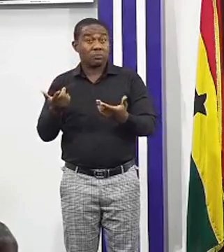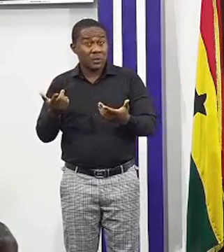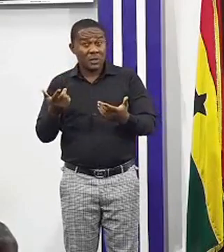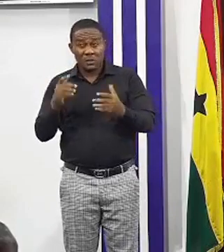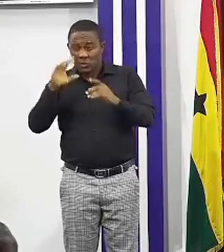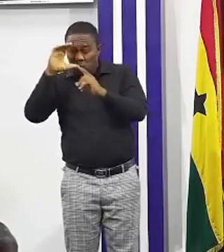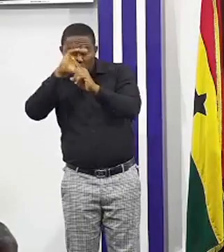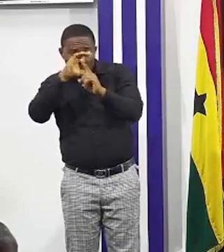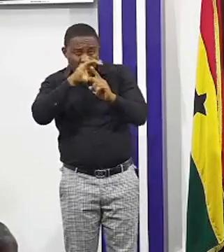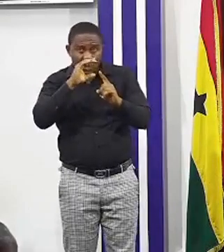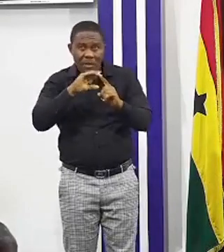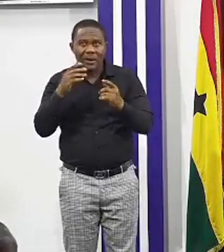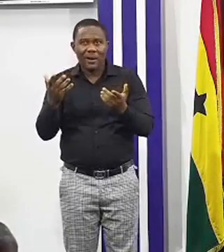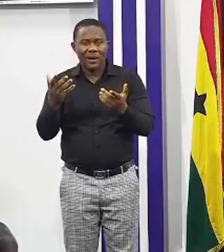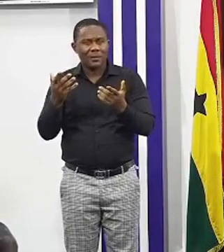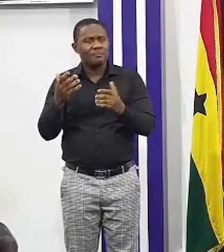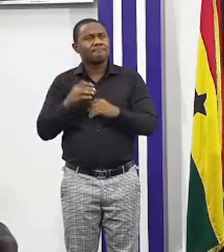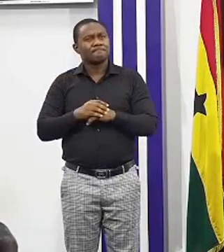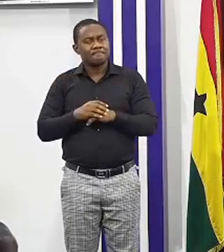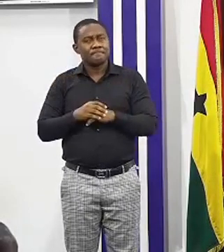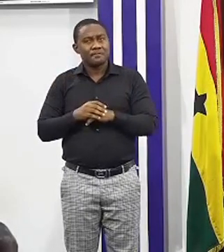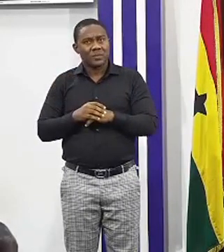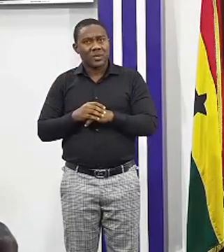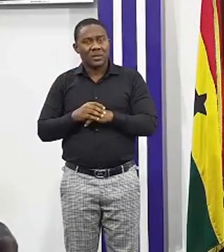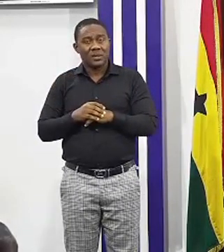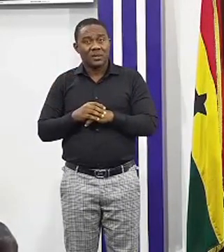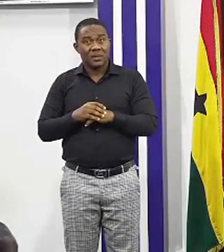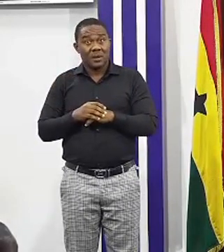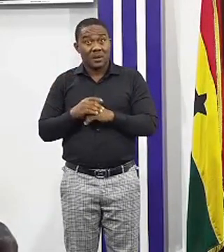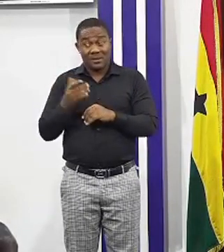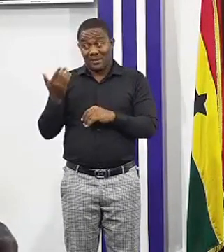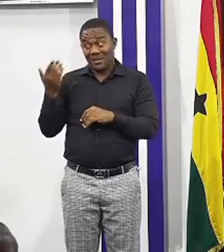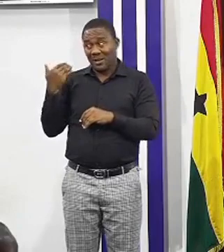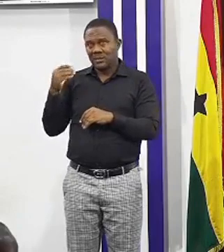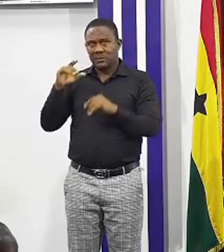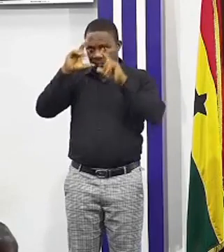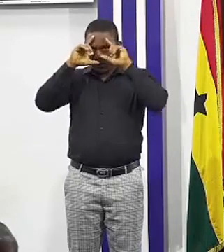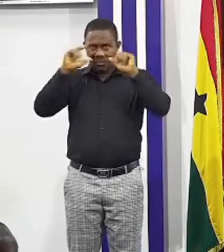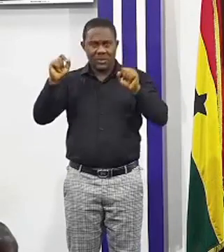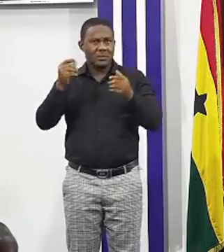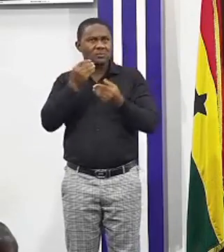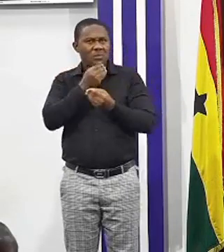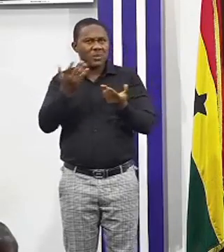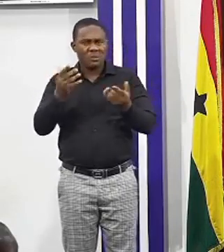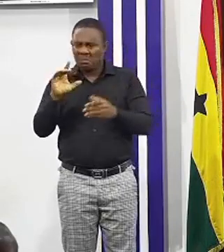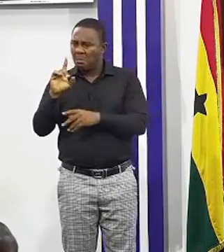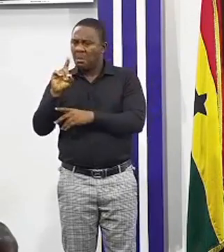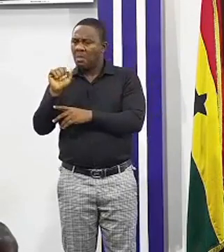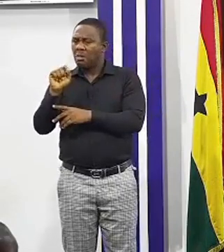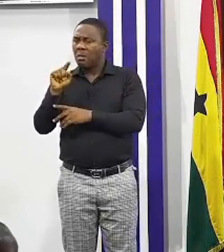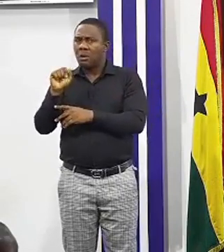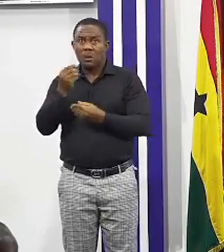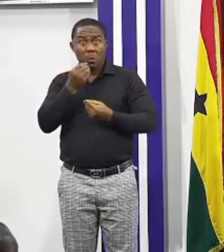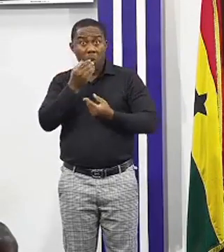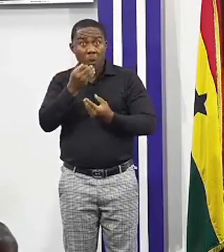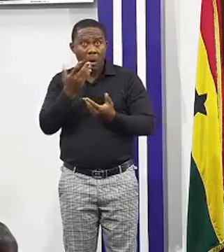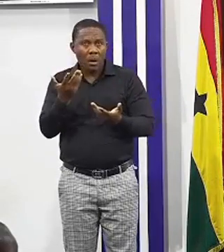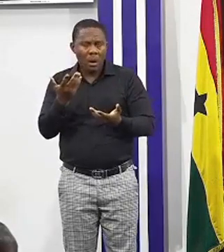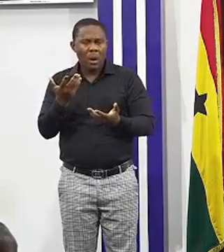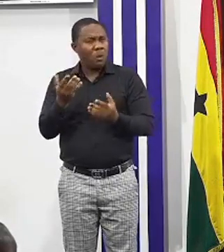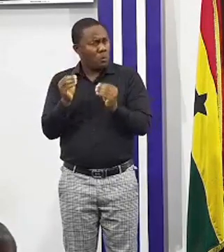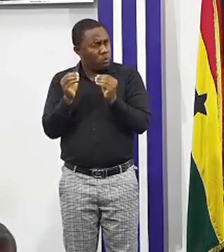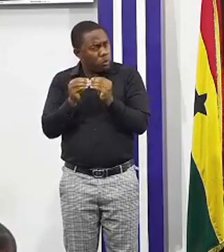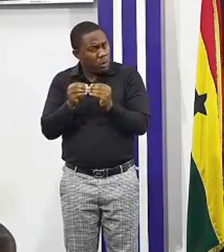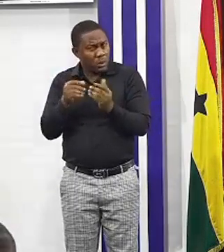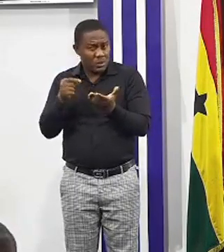country that there was a lot of data in. Unfortunately, he was of the view, based on the advice of the experts, that they would like to